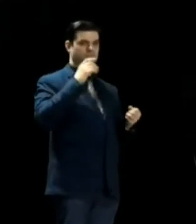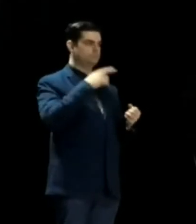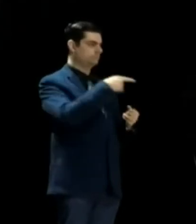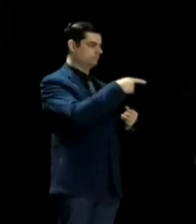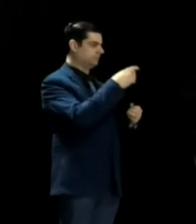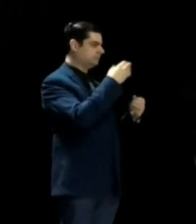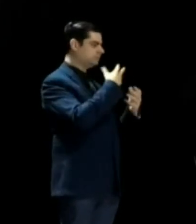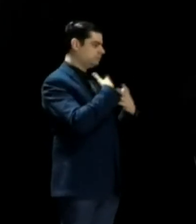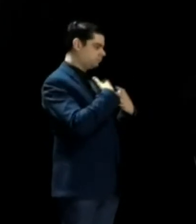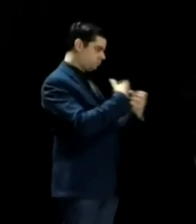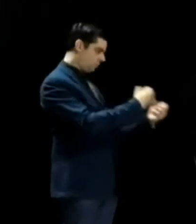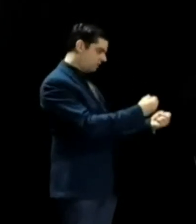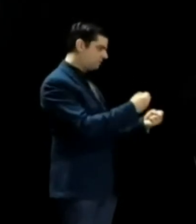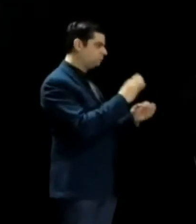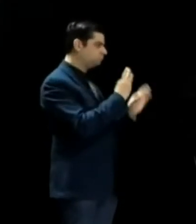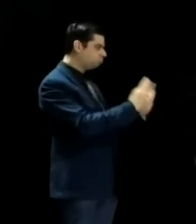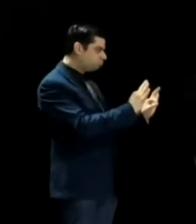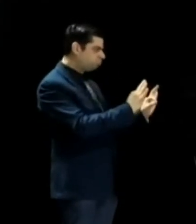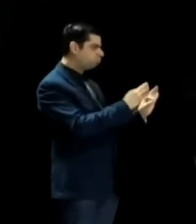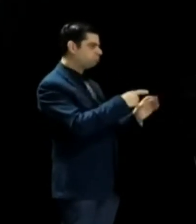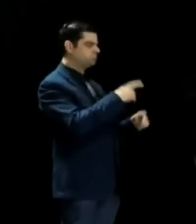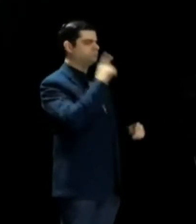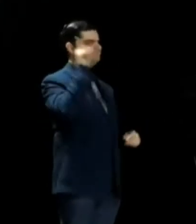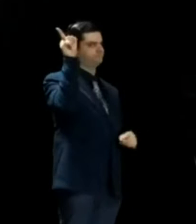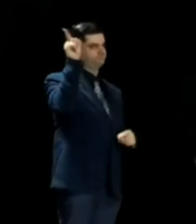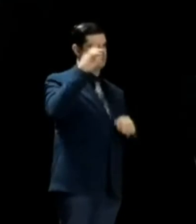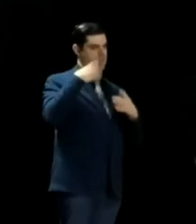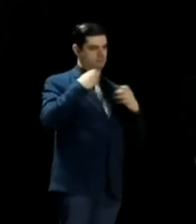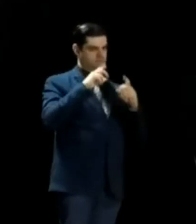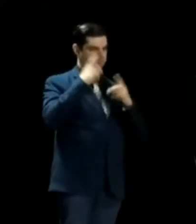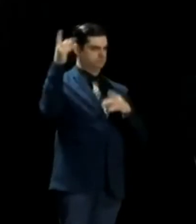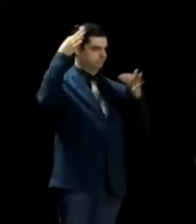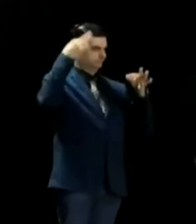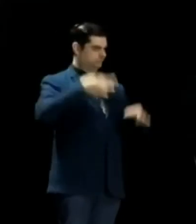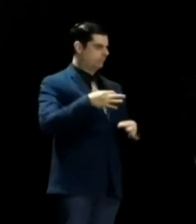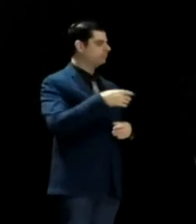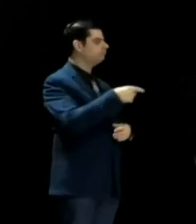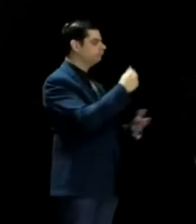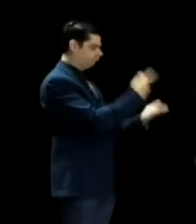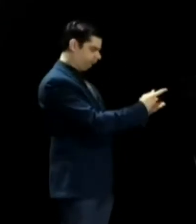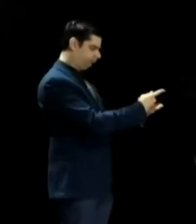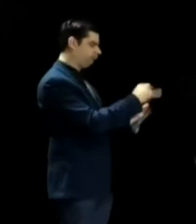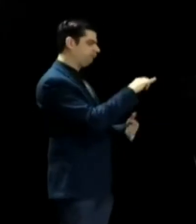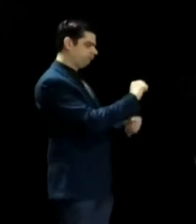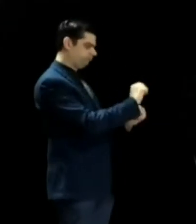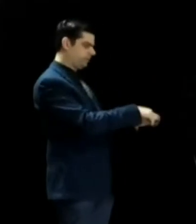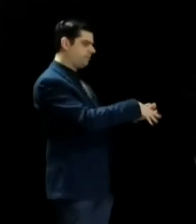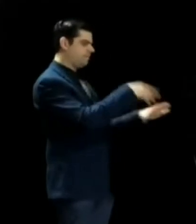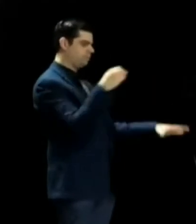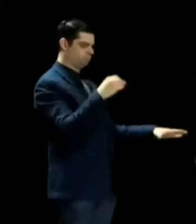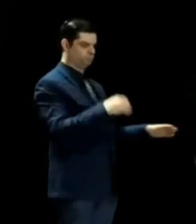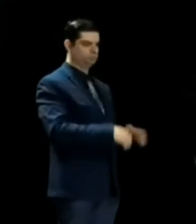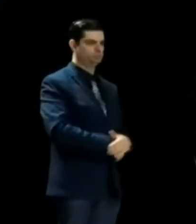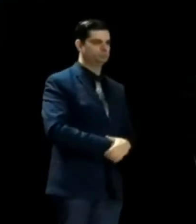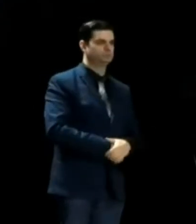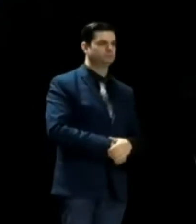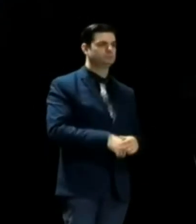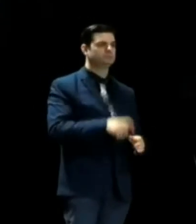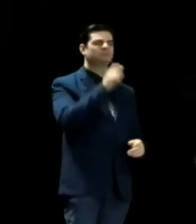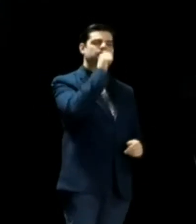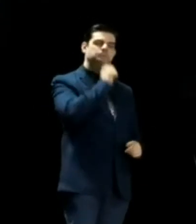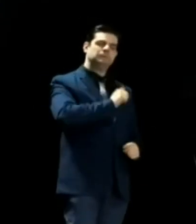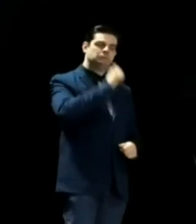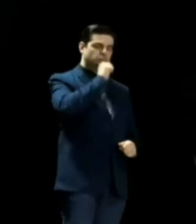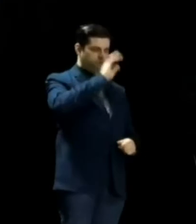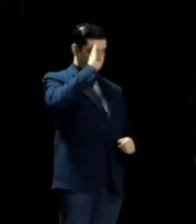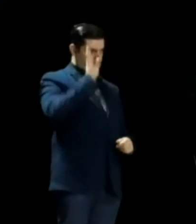me. You're either at your date or close to your date, or you think you're ready to be released from a quarantine. When you email me, I get